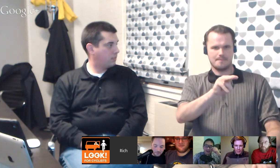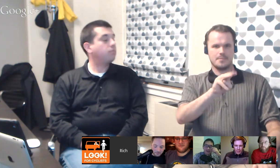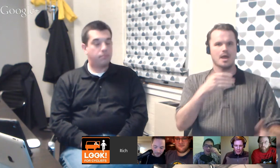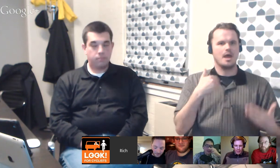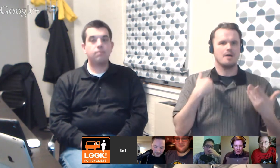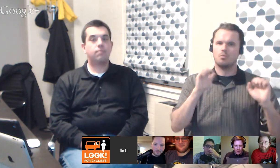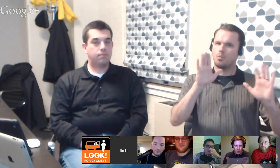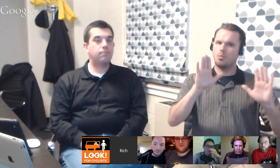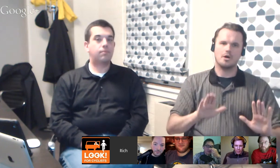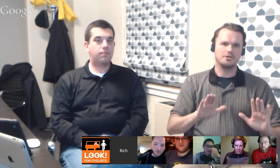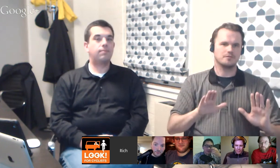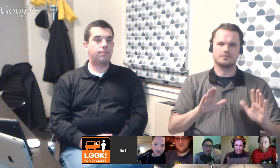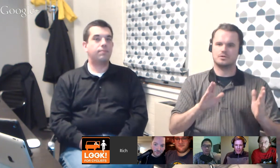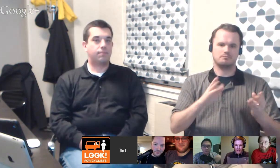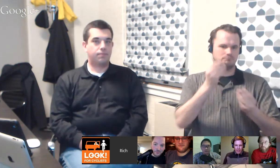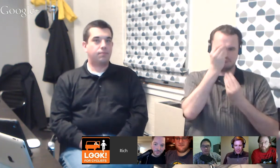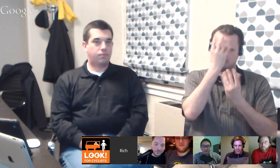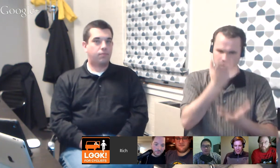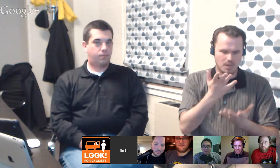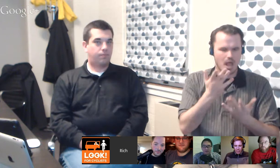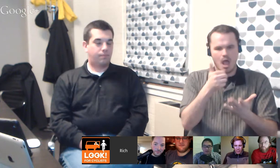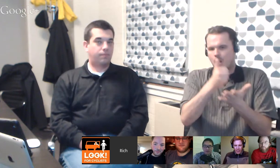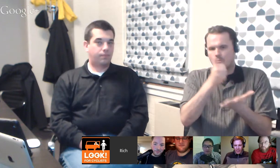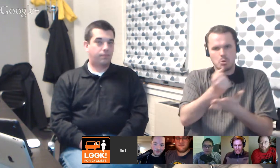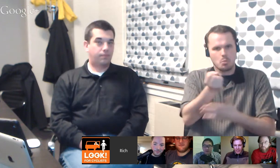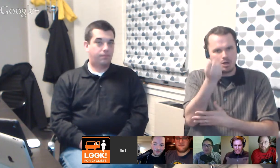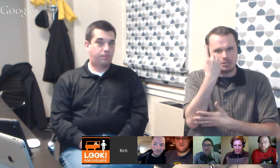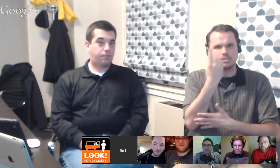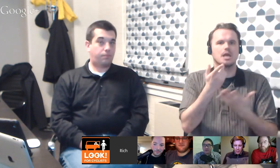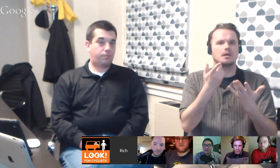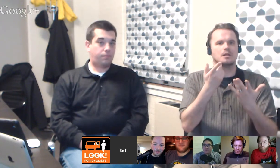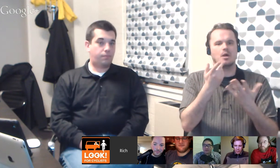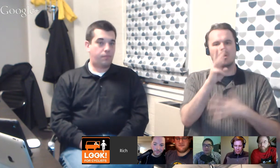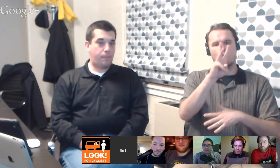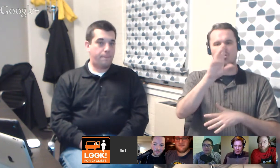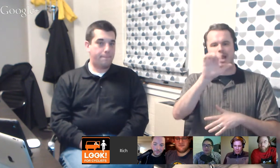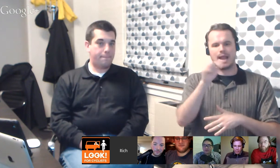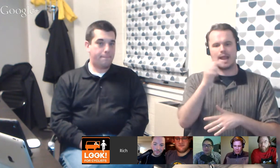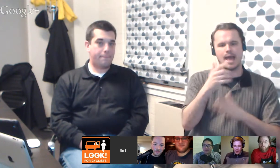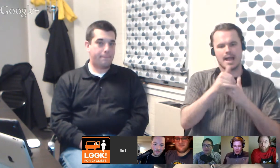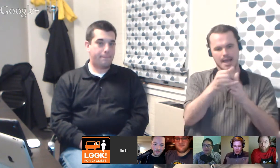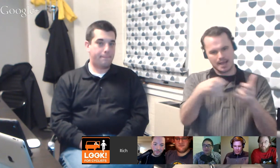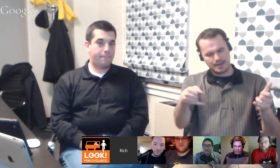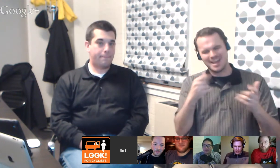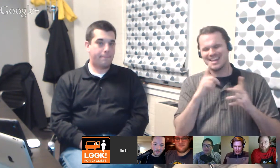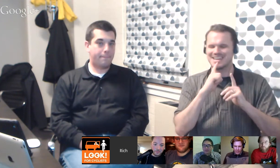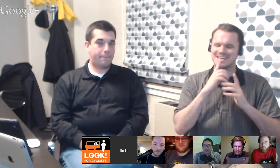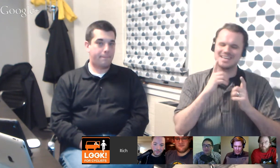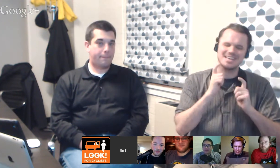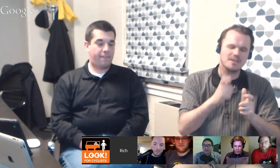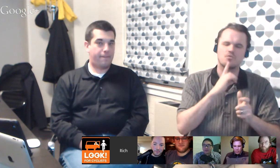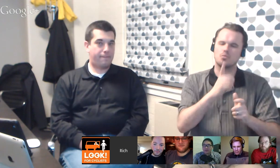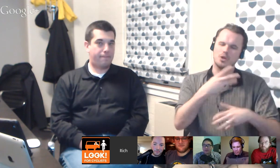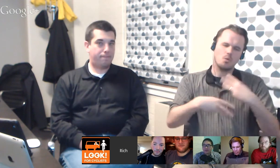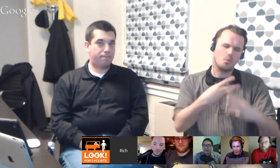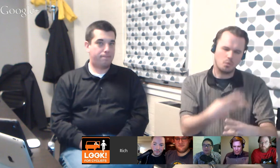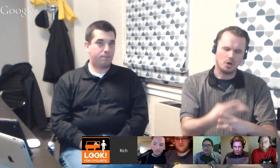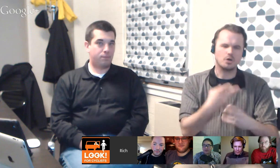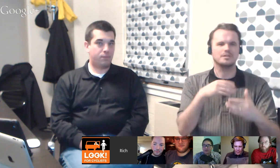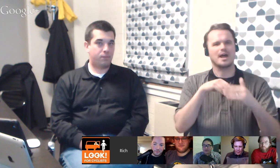tips, and they help you understand the WCAG guidelines, and they also give some practical advice about what screen